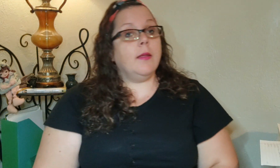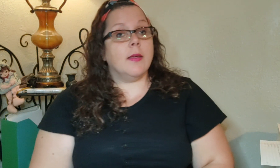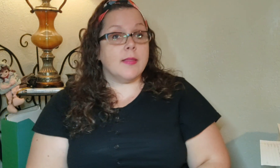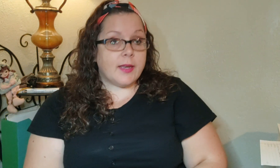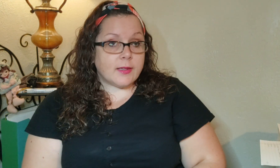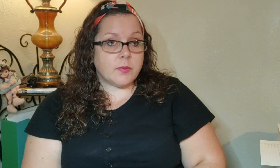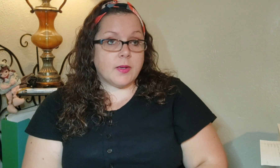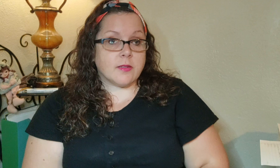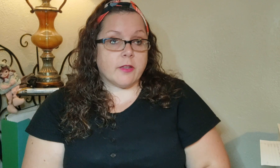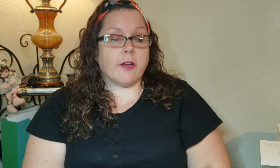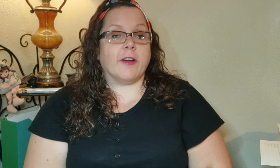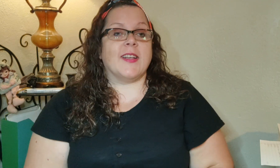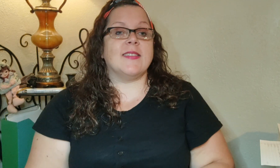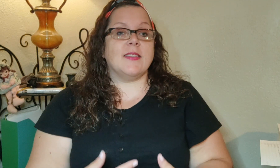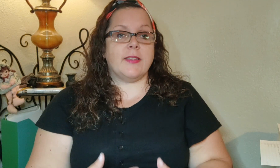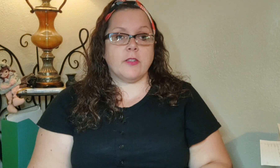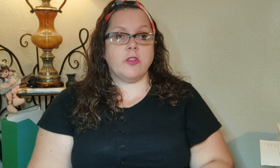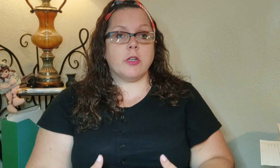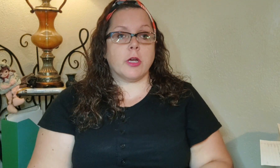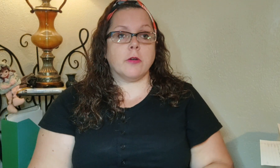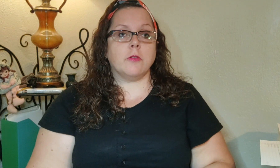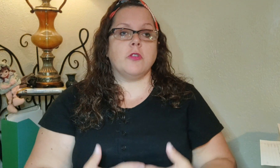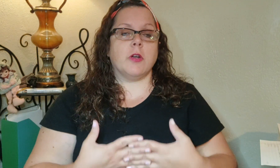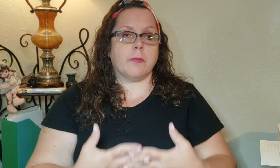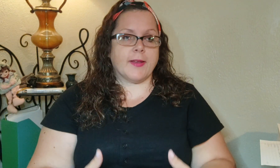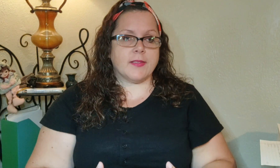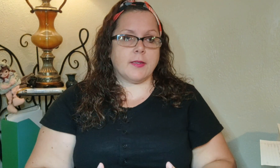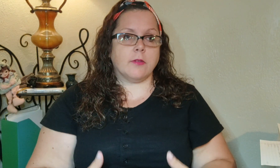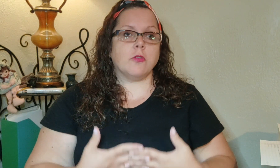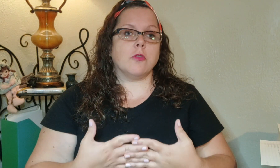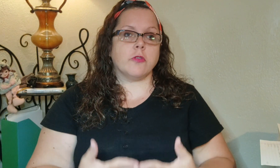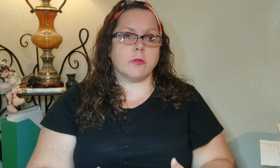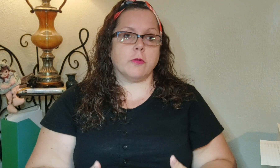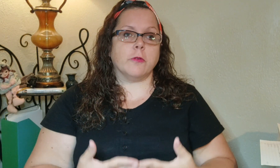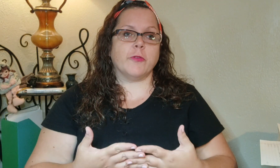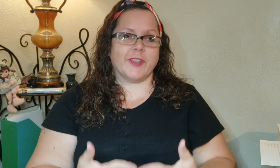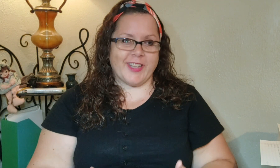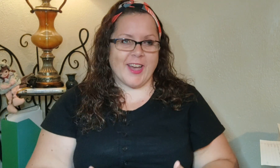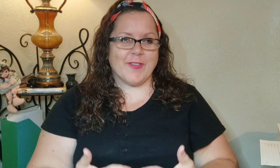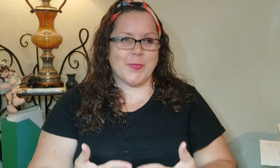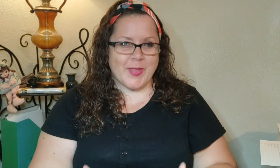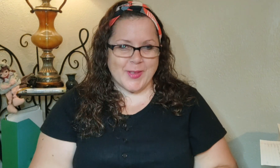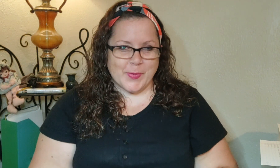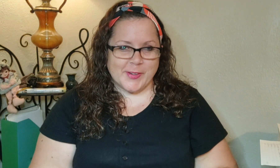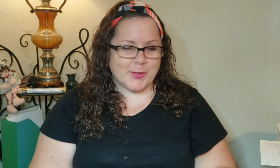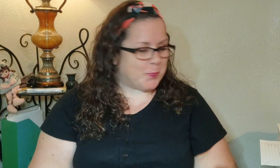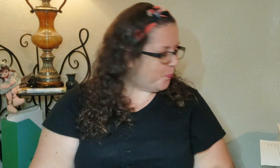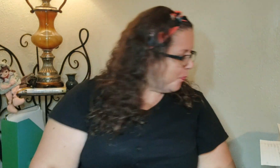And the next one is long. It's, did you go to a residential school for deaf people?